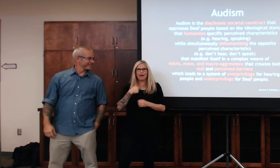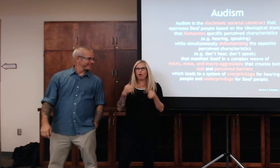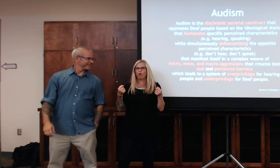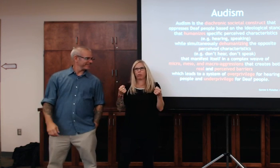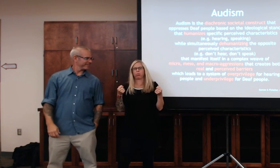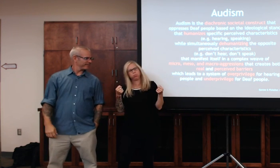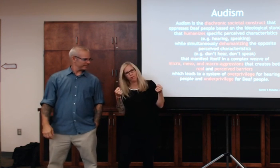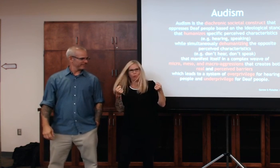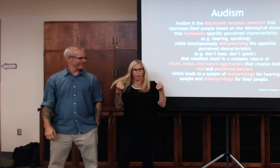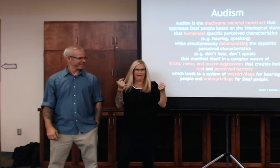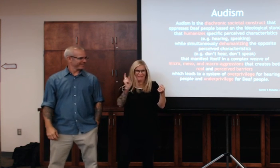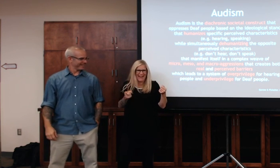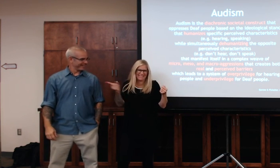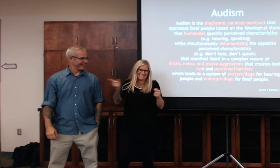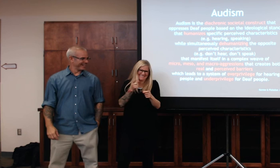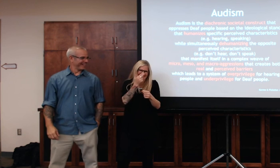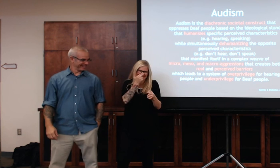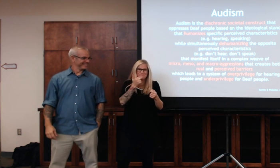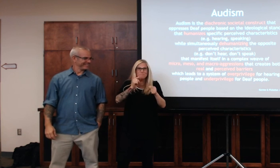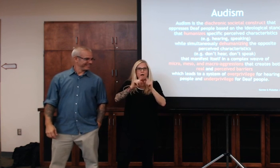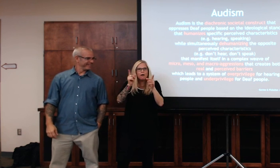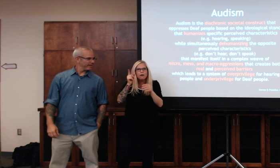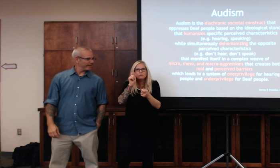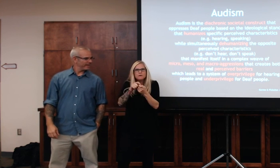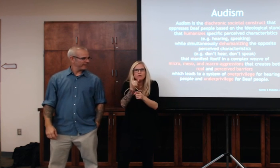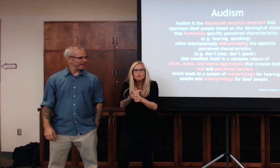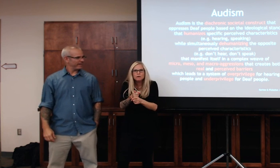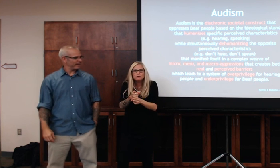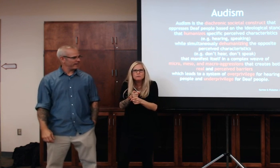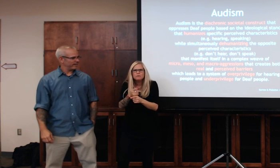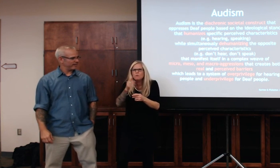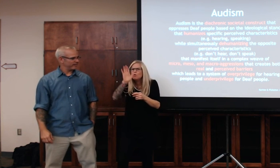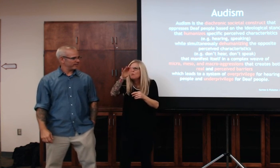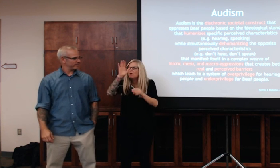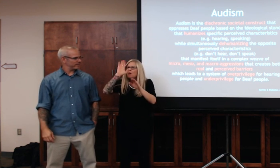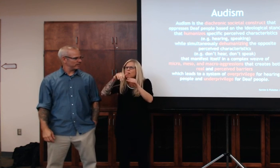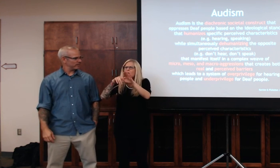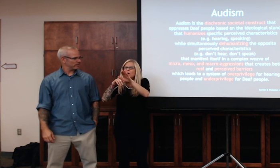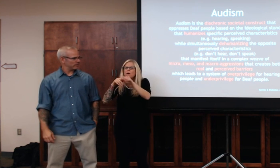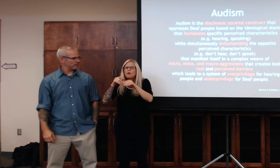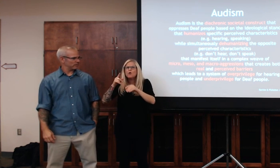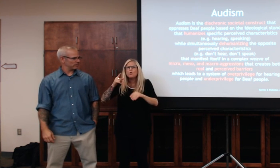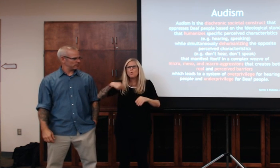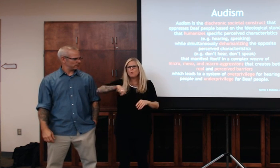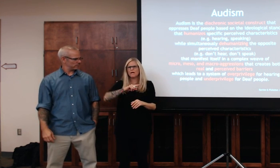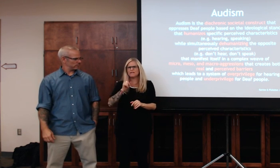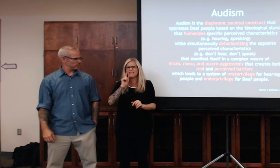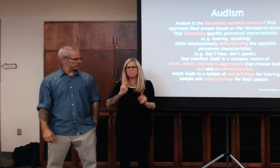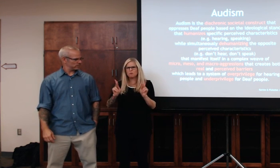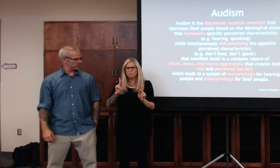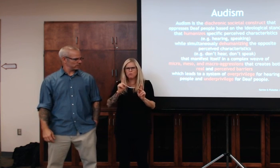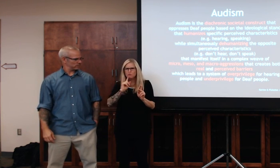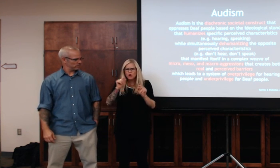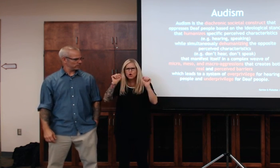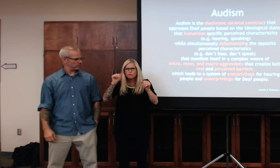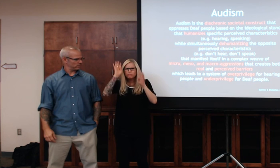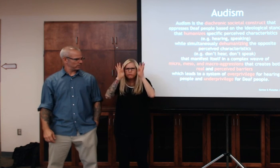And he would tell me, of course it was kind of funny, but he was exactly right. He was trying to tell me as I was driving. We as deaf people,